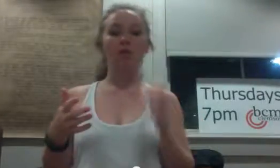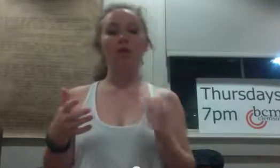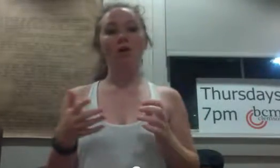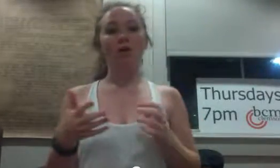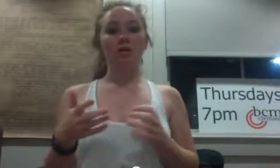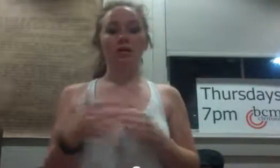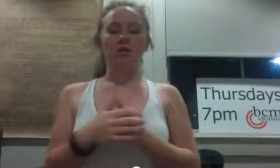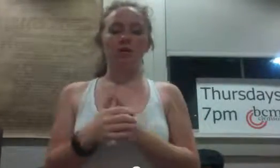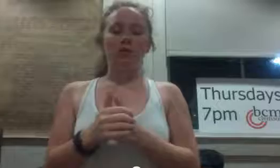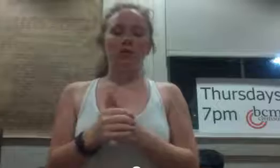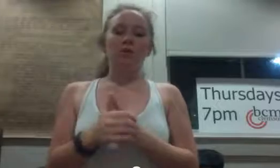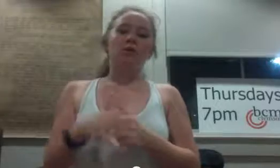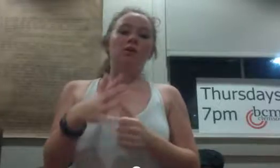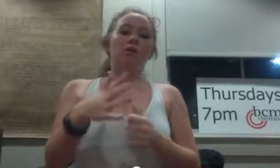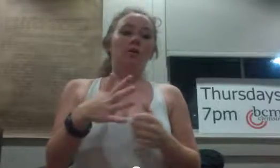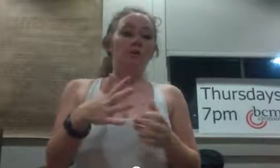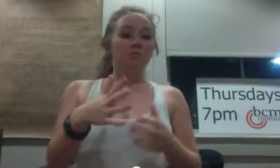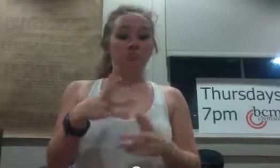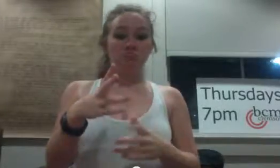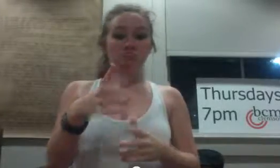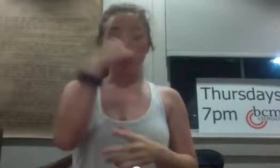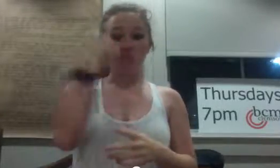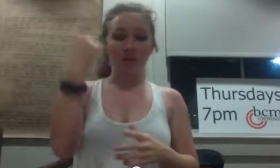sexual orientation.